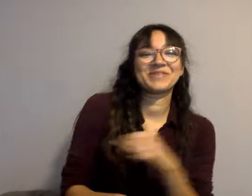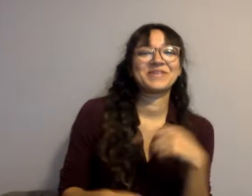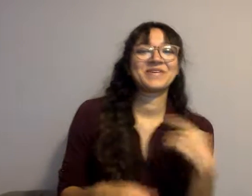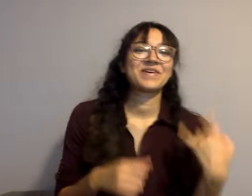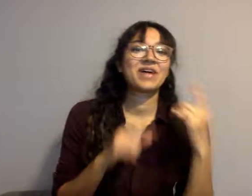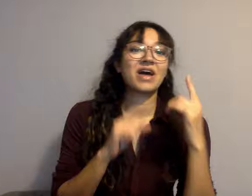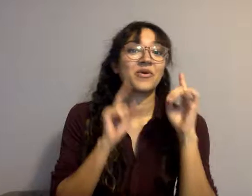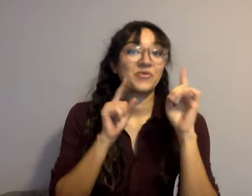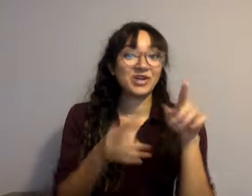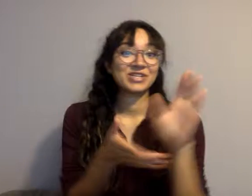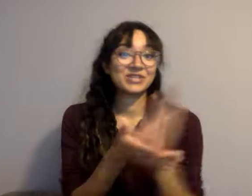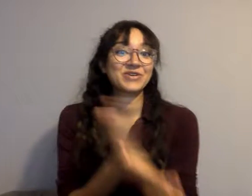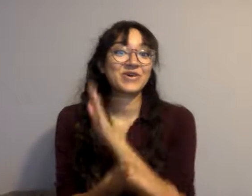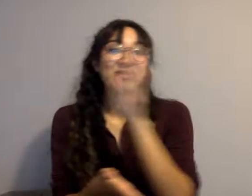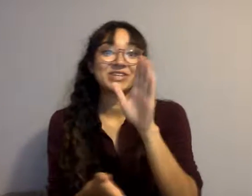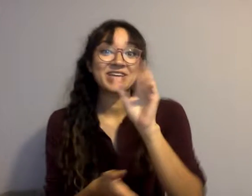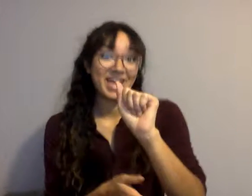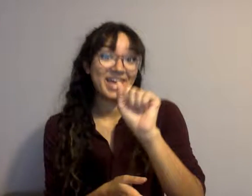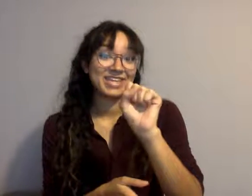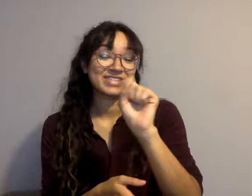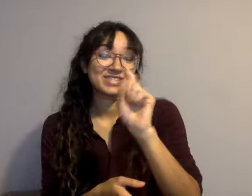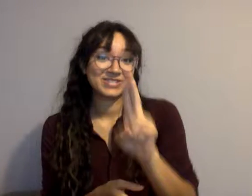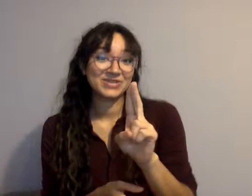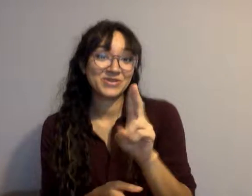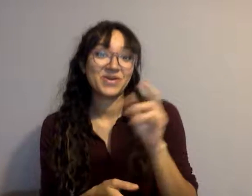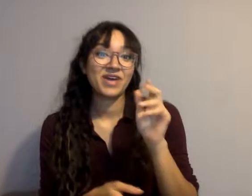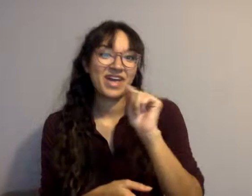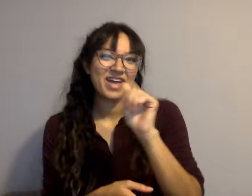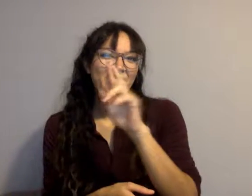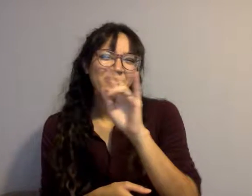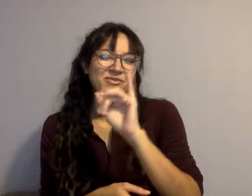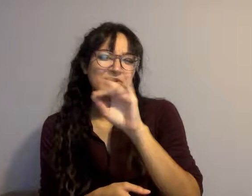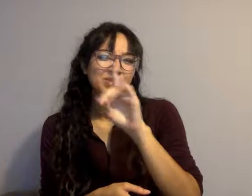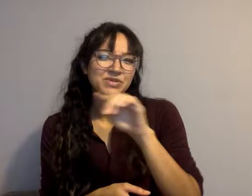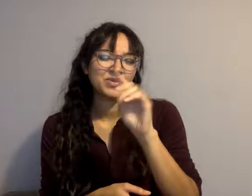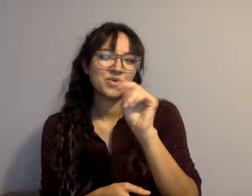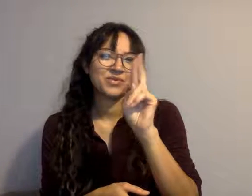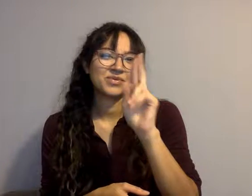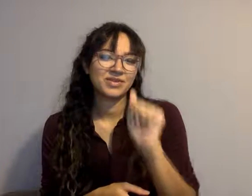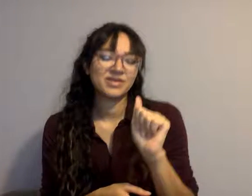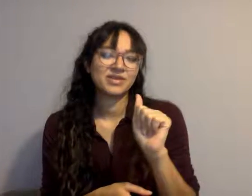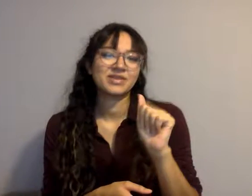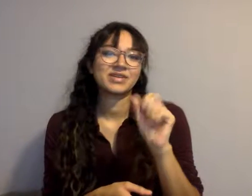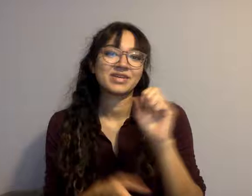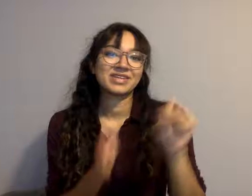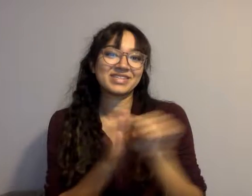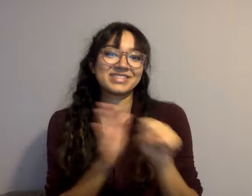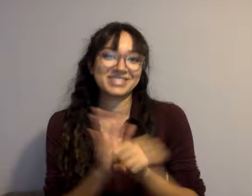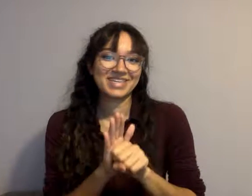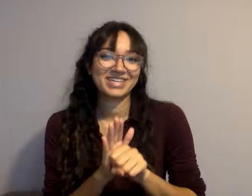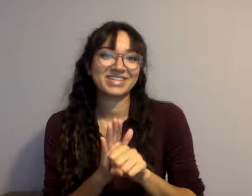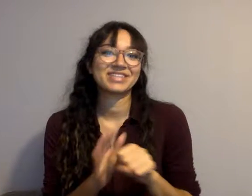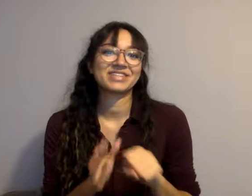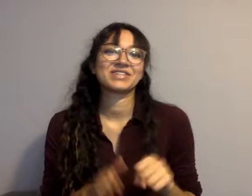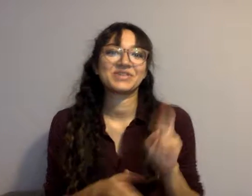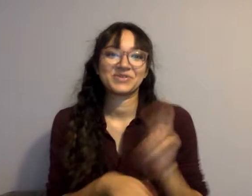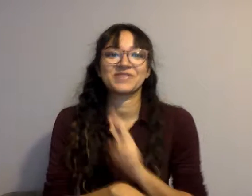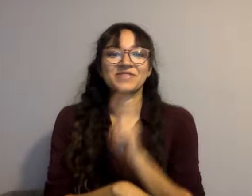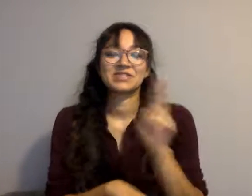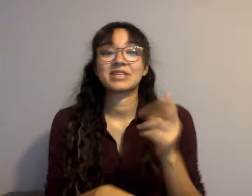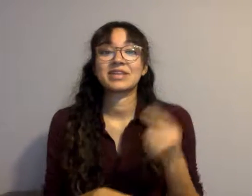sweet scholarship to ASU, Arizona State University, because I fit every single quota. I